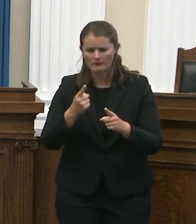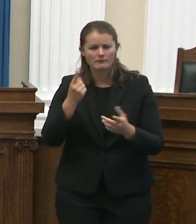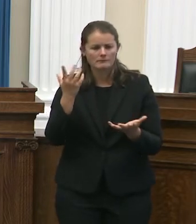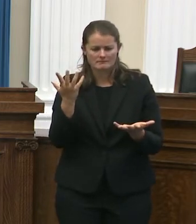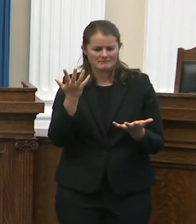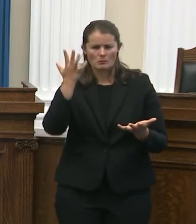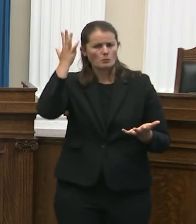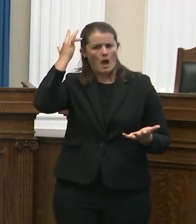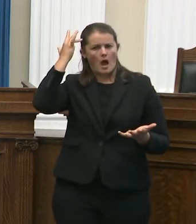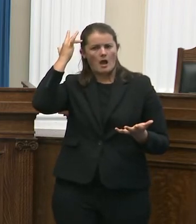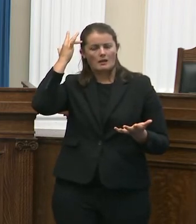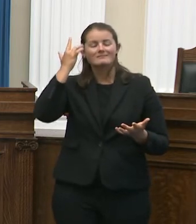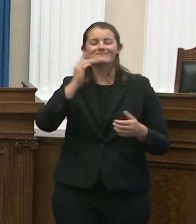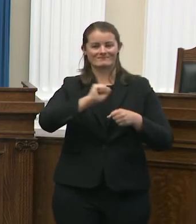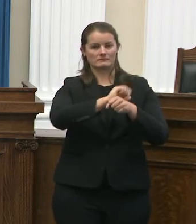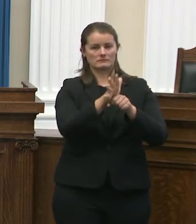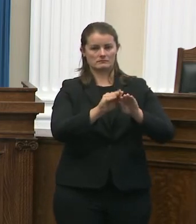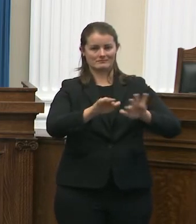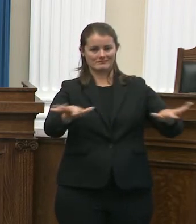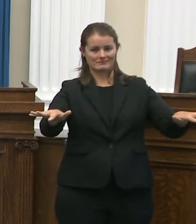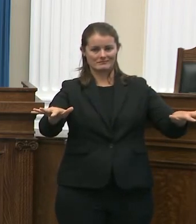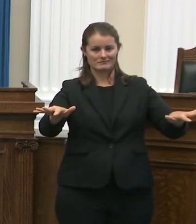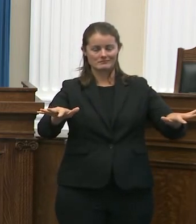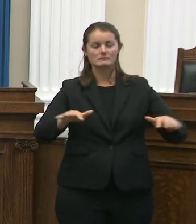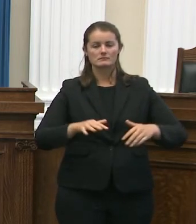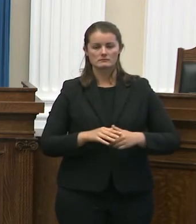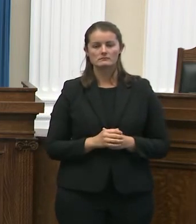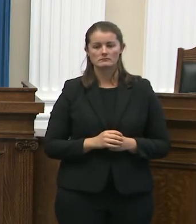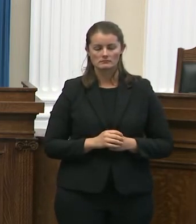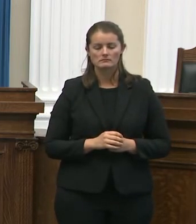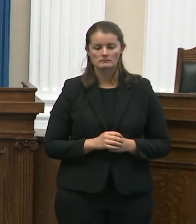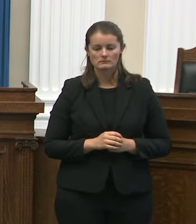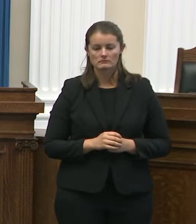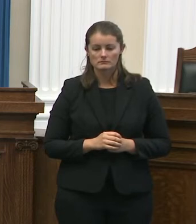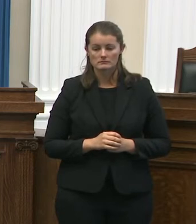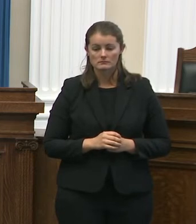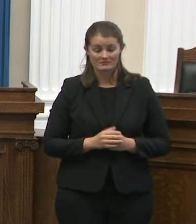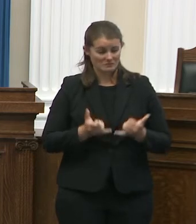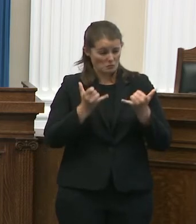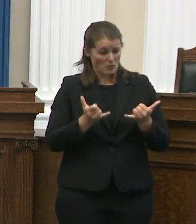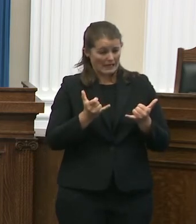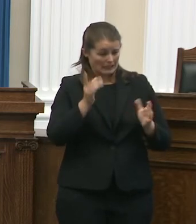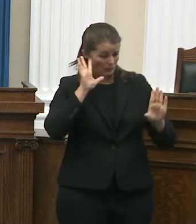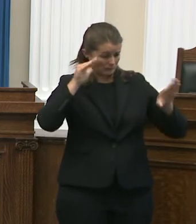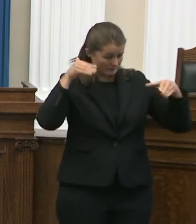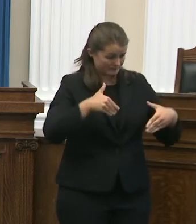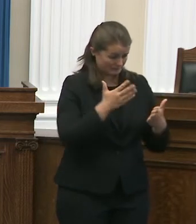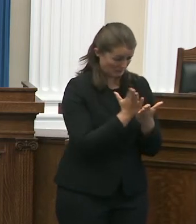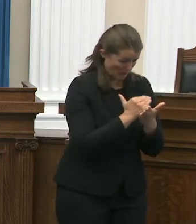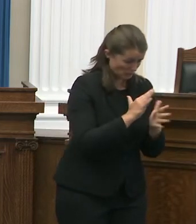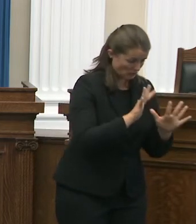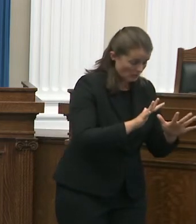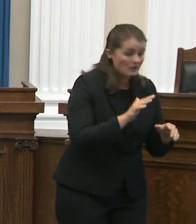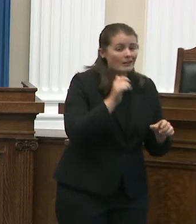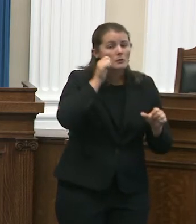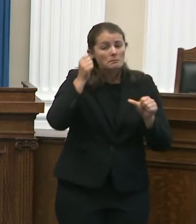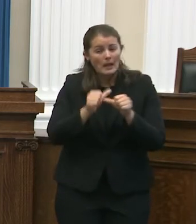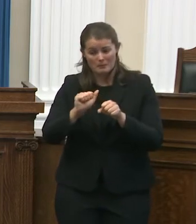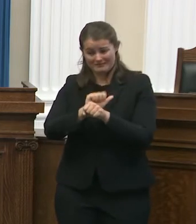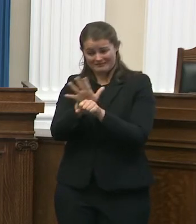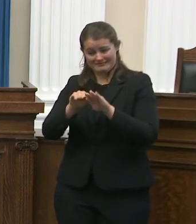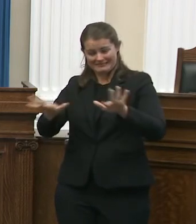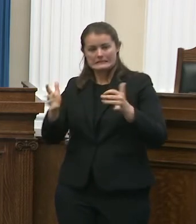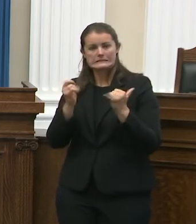forget that we are still in the midst of a highly contagious and deadly pandemic. And many areas throughout Nevada are